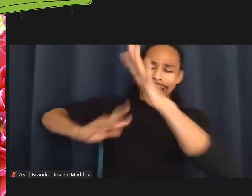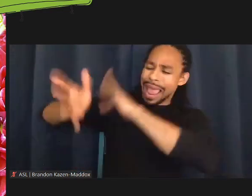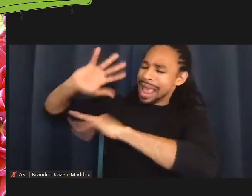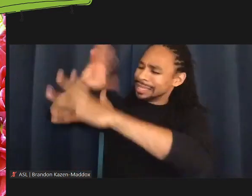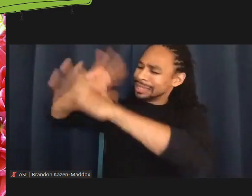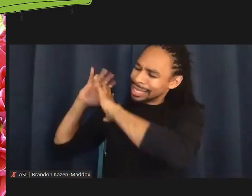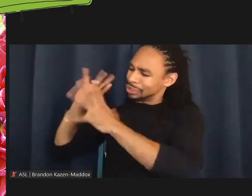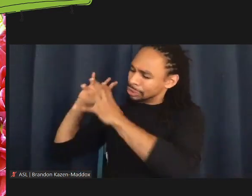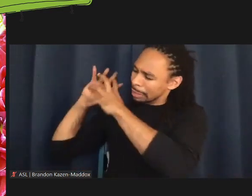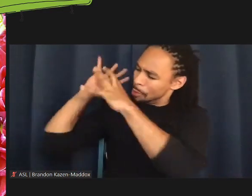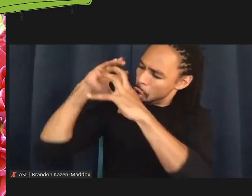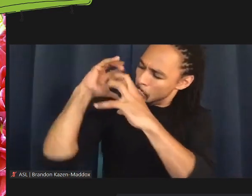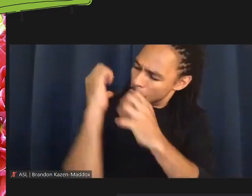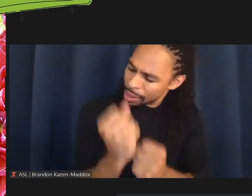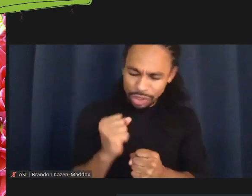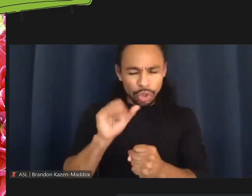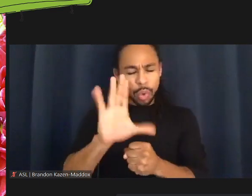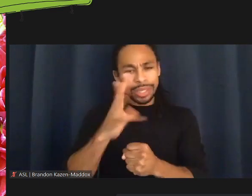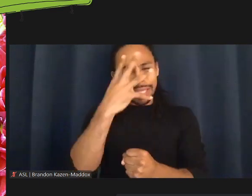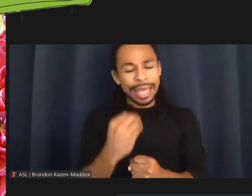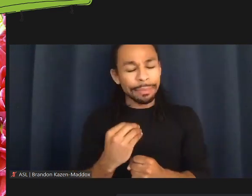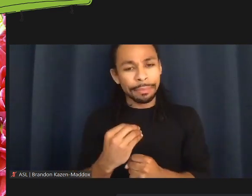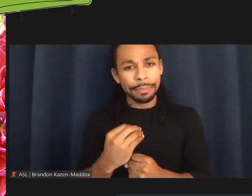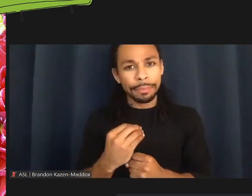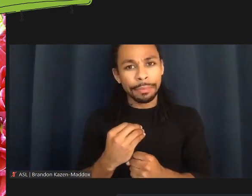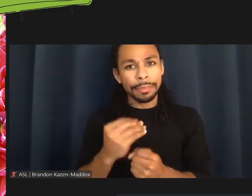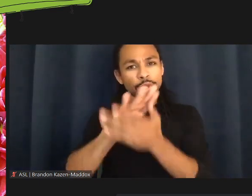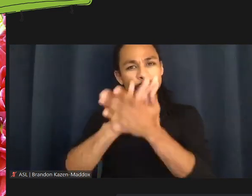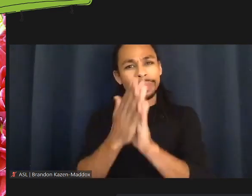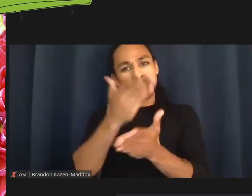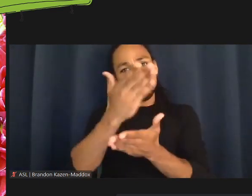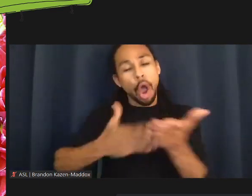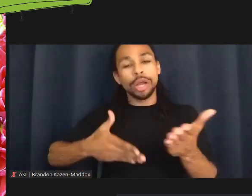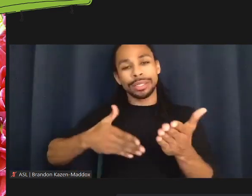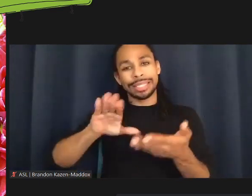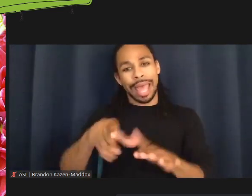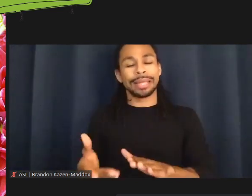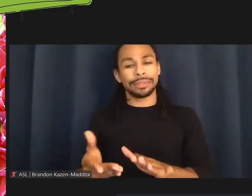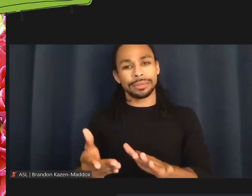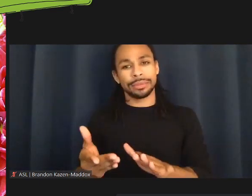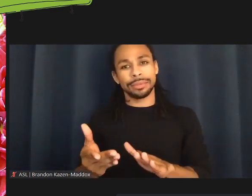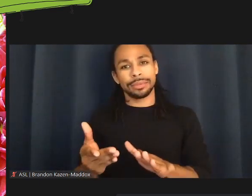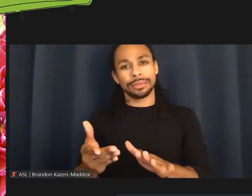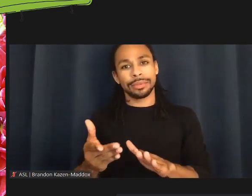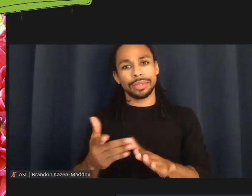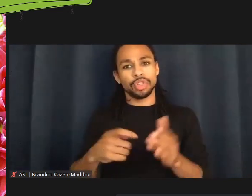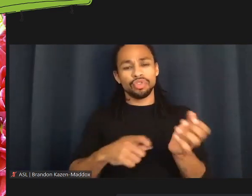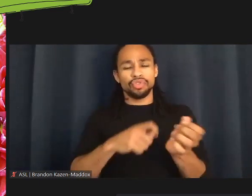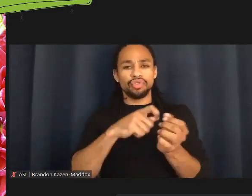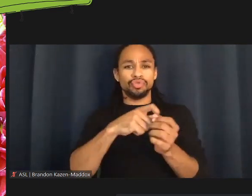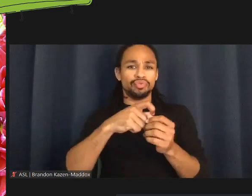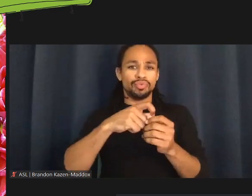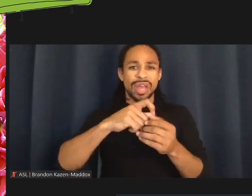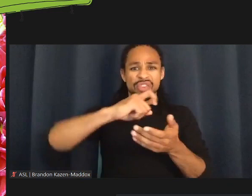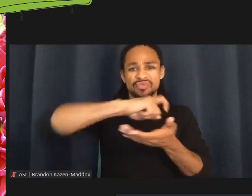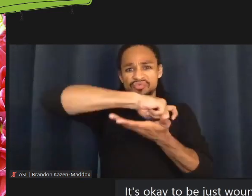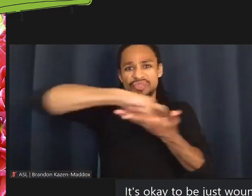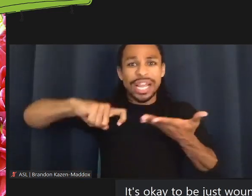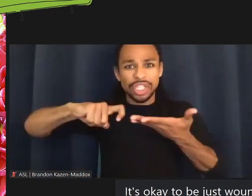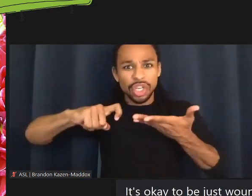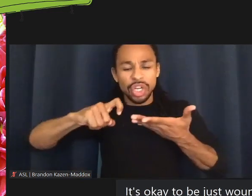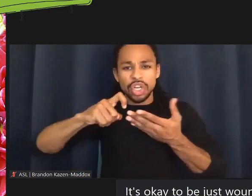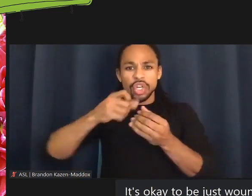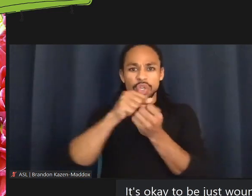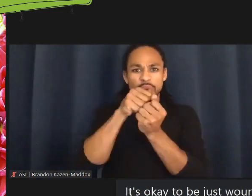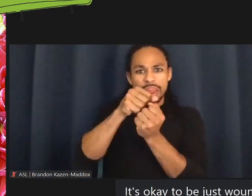sleep, to be part dead, to razor, to lash, to hammer,